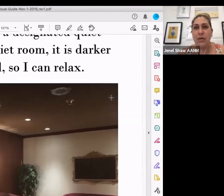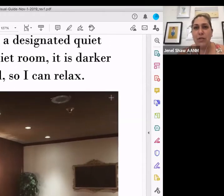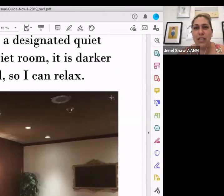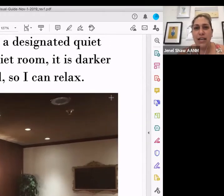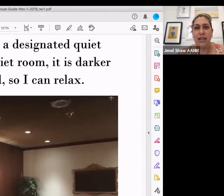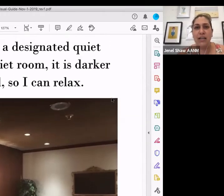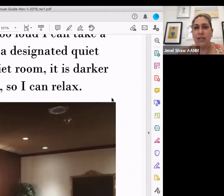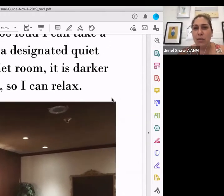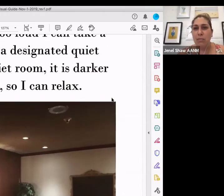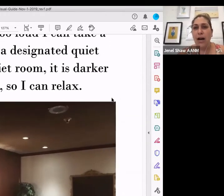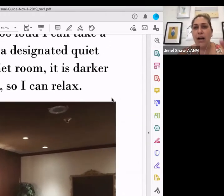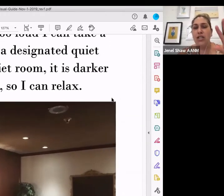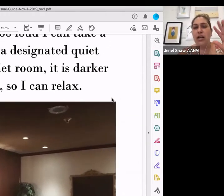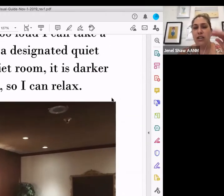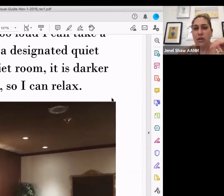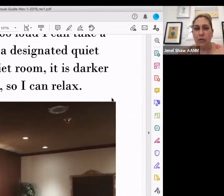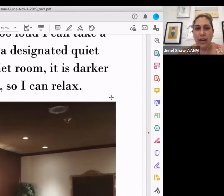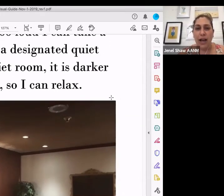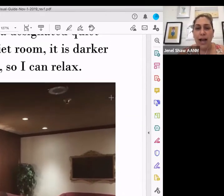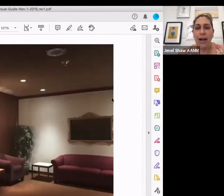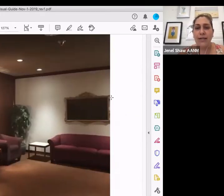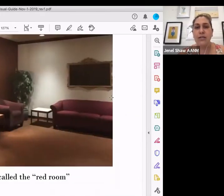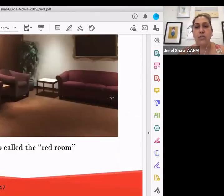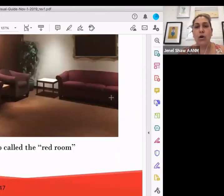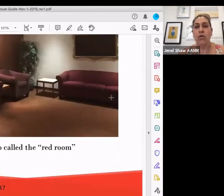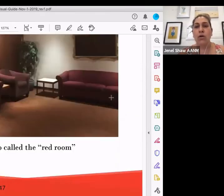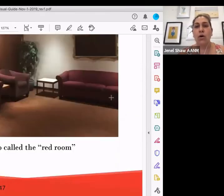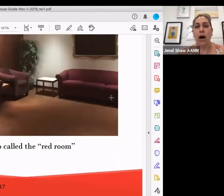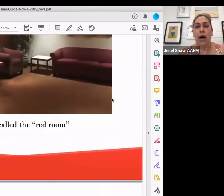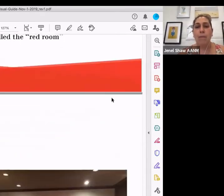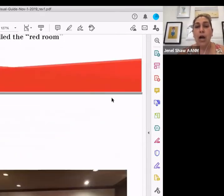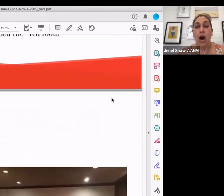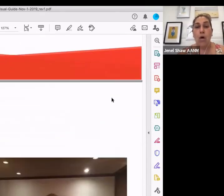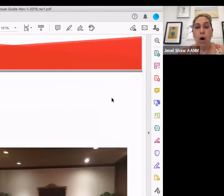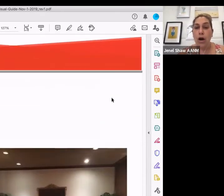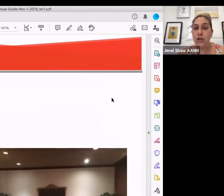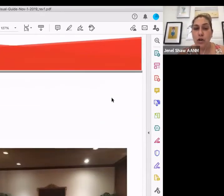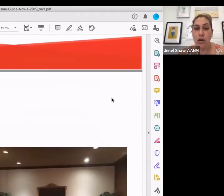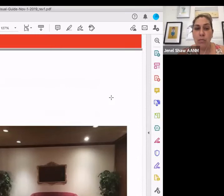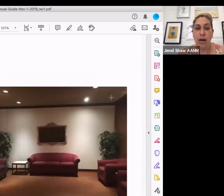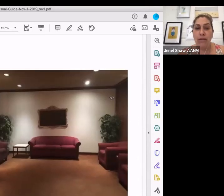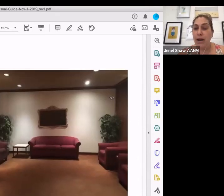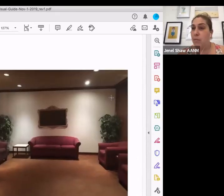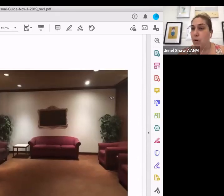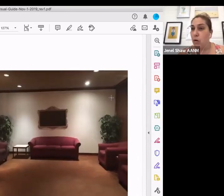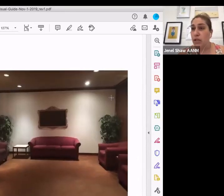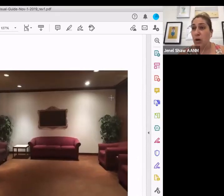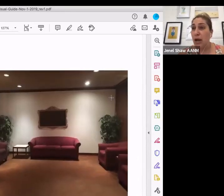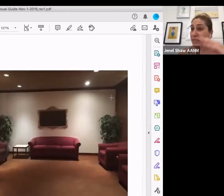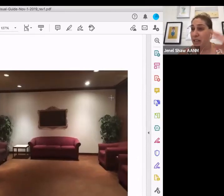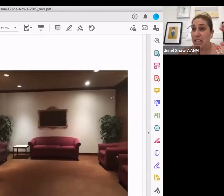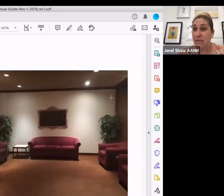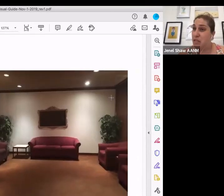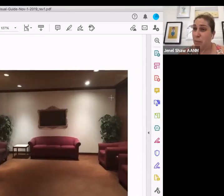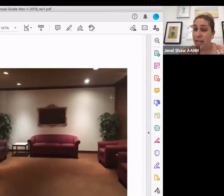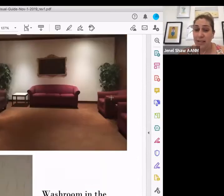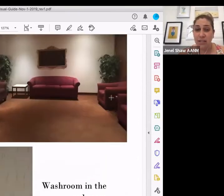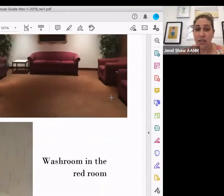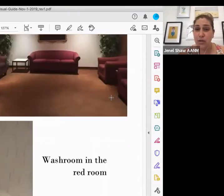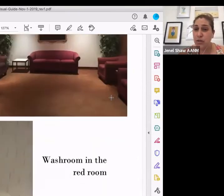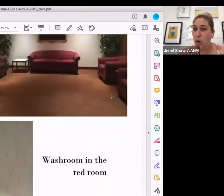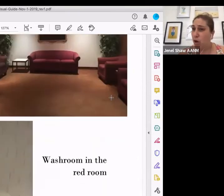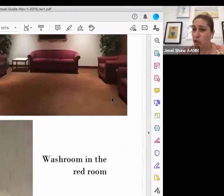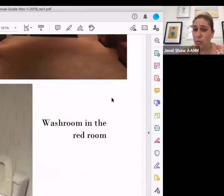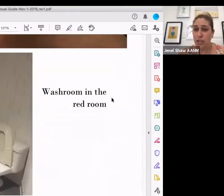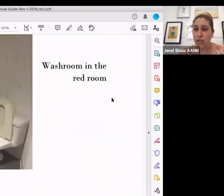hear the music so much. You can relax. There's also a washroom available, so you don't have to leave the space